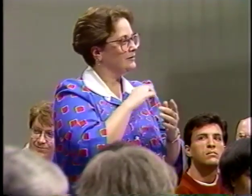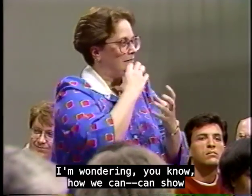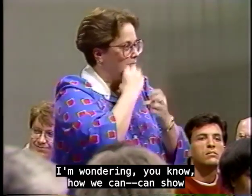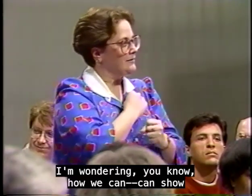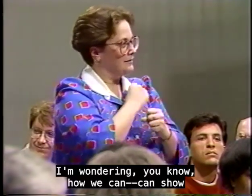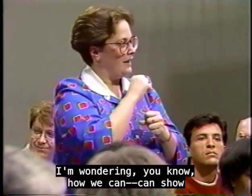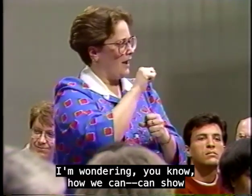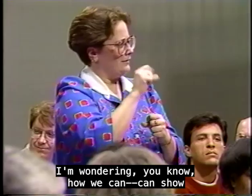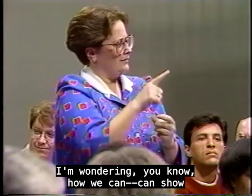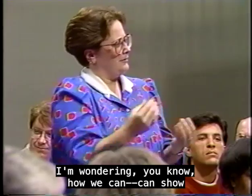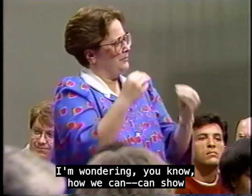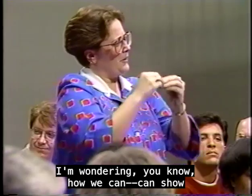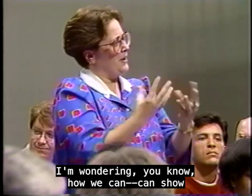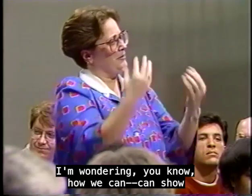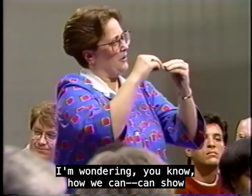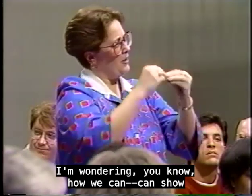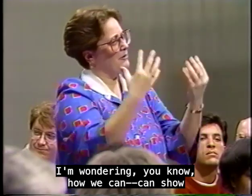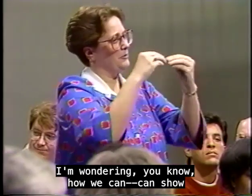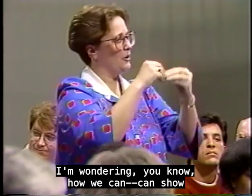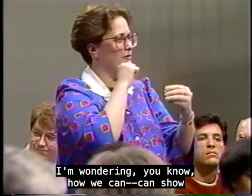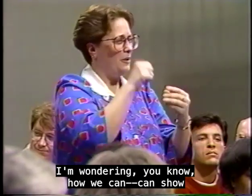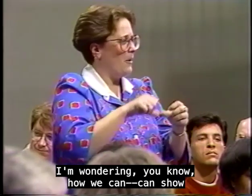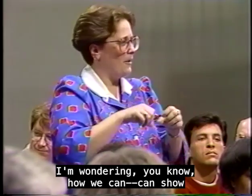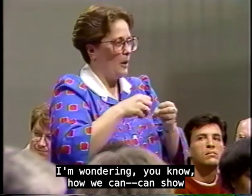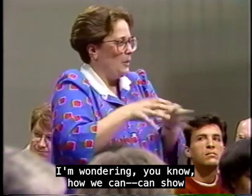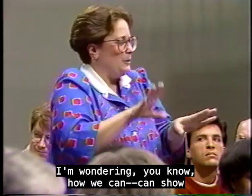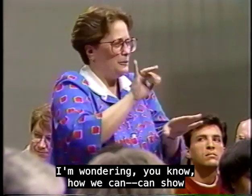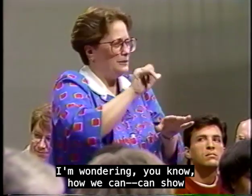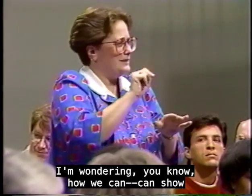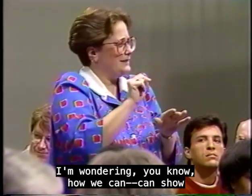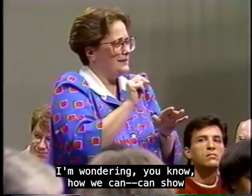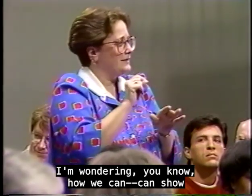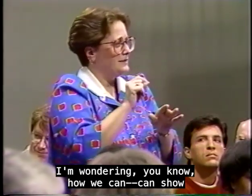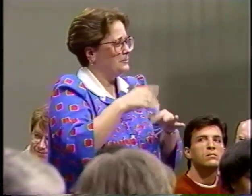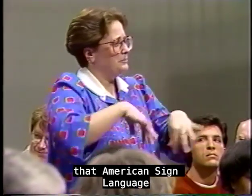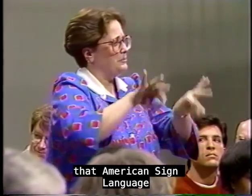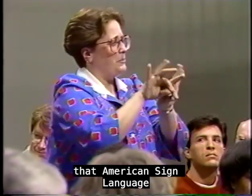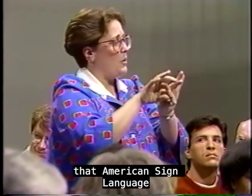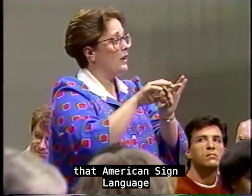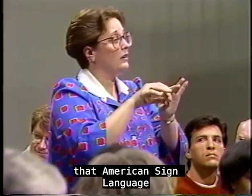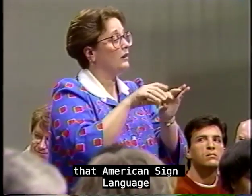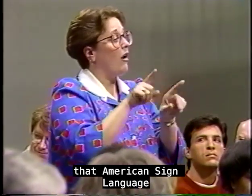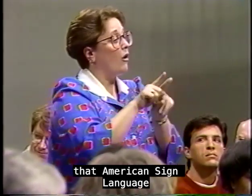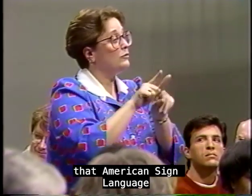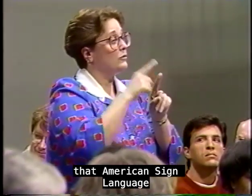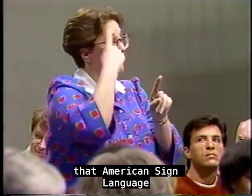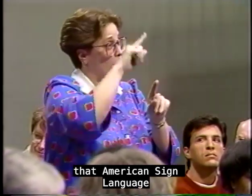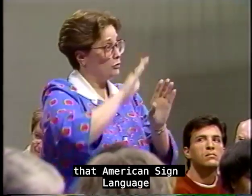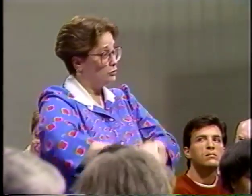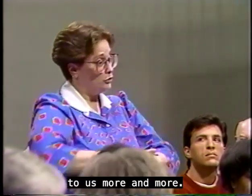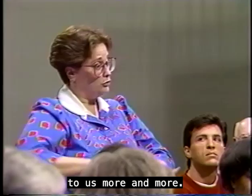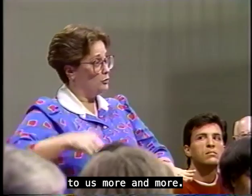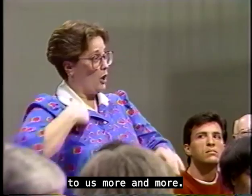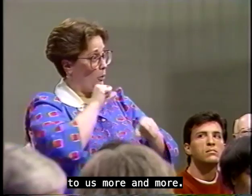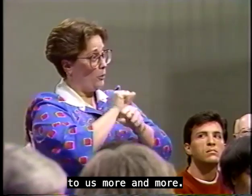I'm wondering, how we can show that American Sign Language is so important to us more and